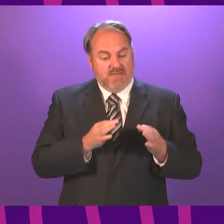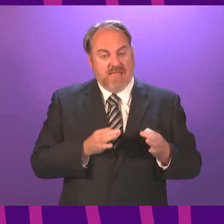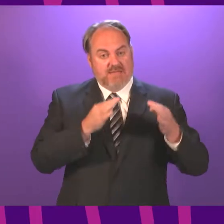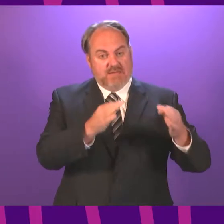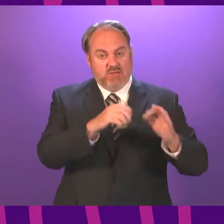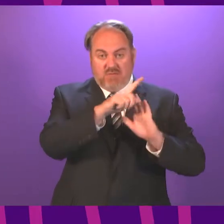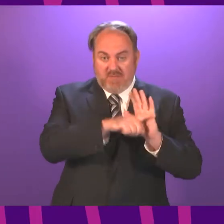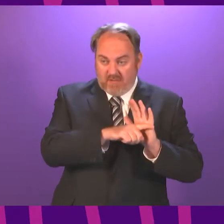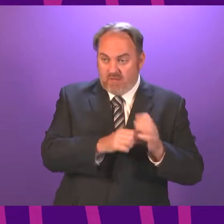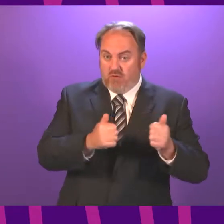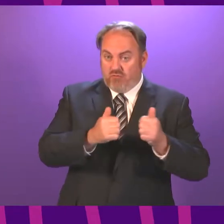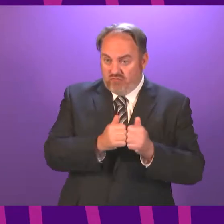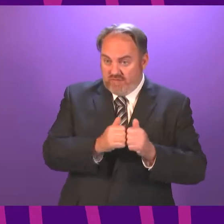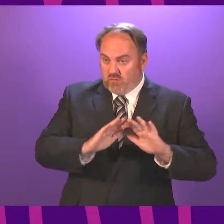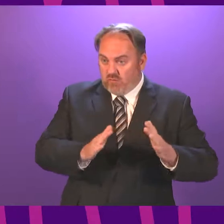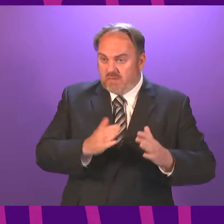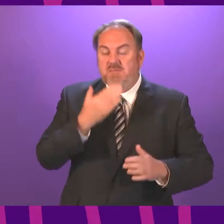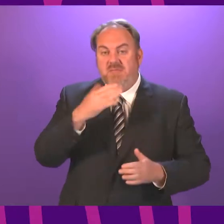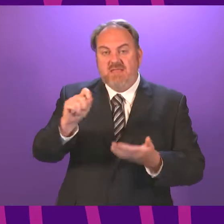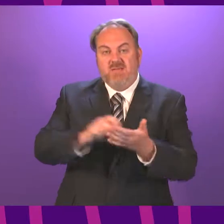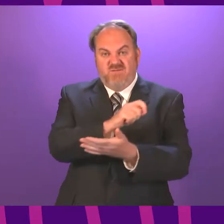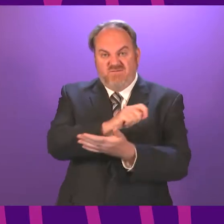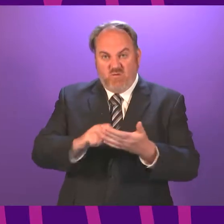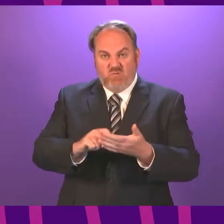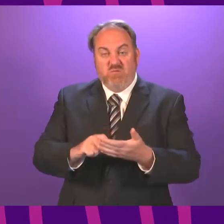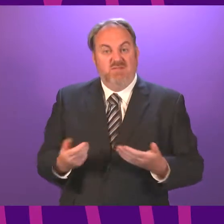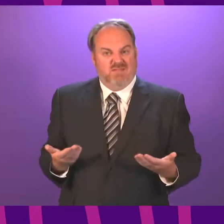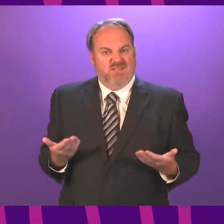agreed. Members should cast their votes now.